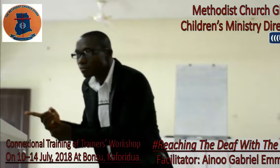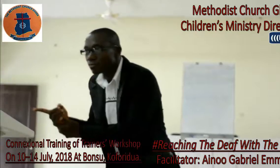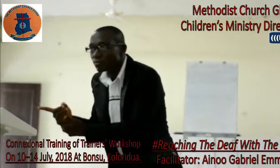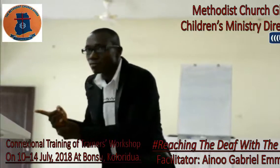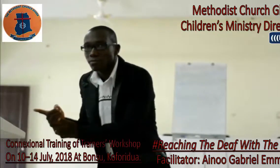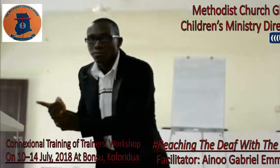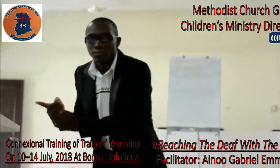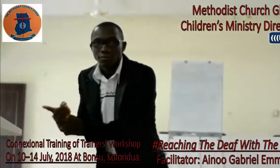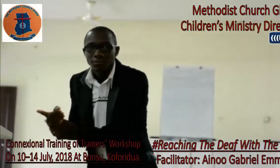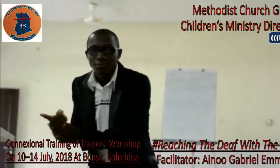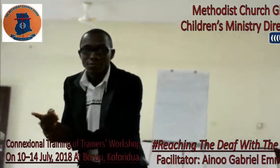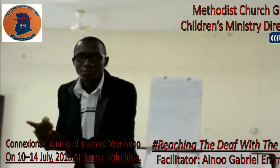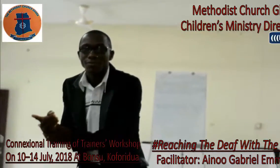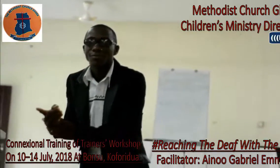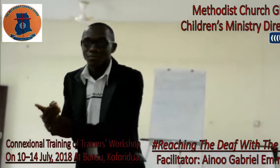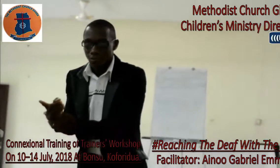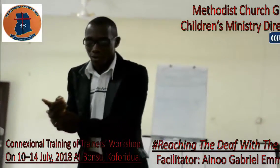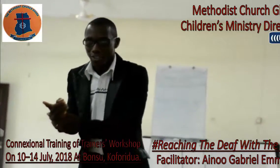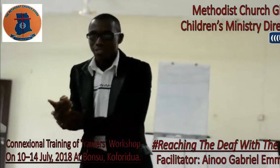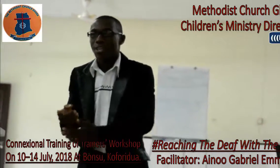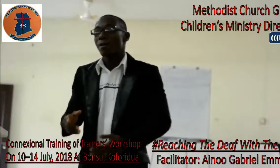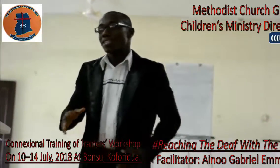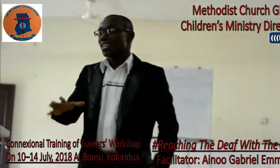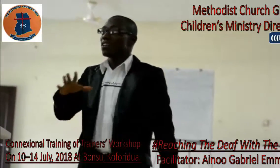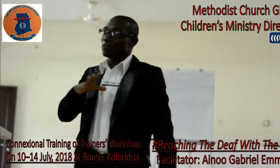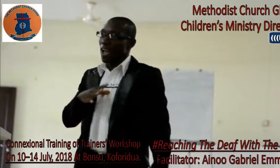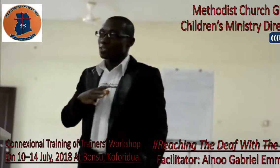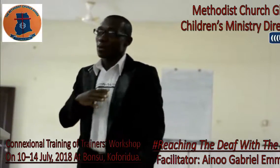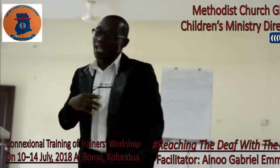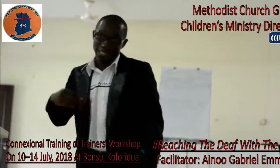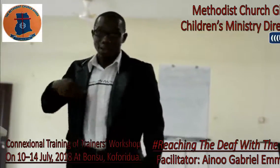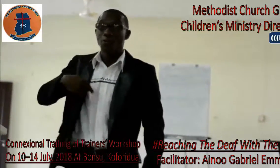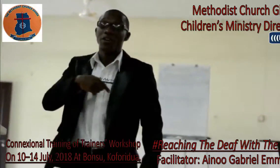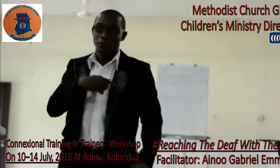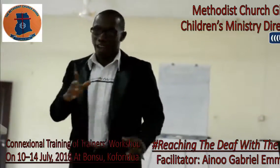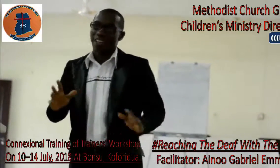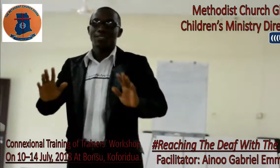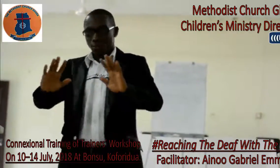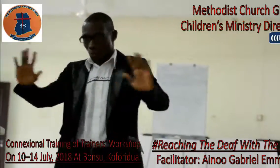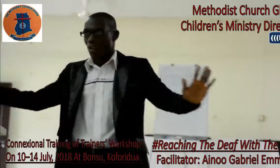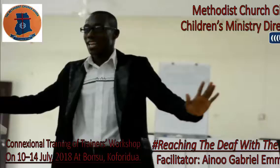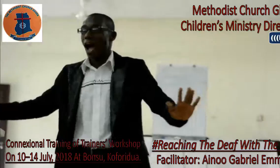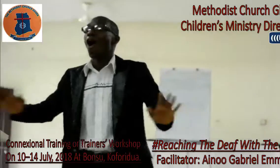Some are saying fine, some are saying be fine. So They are all